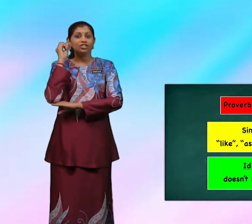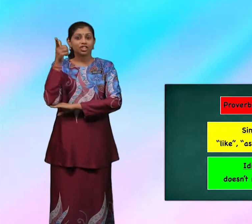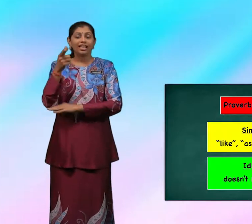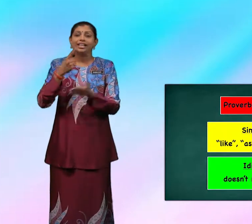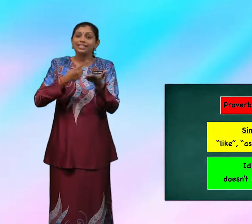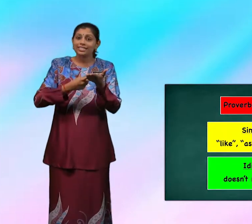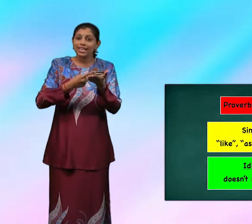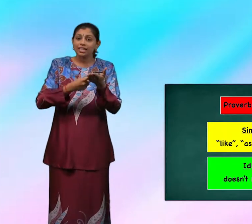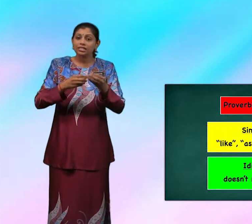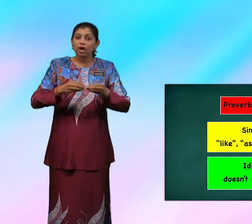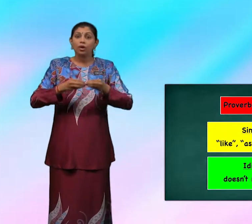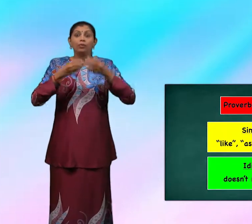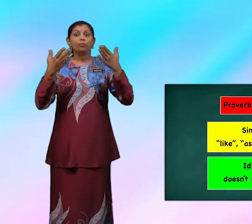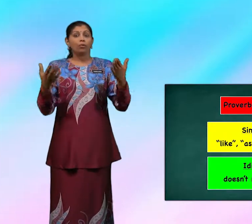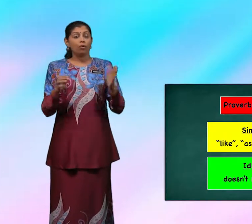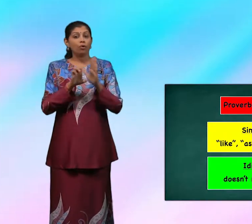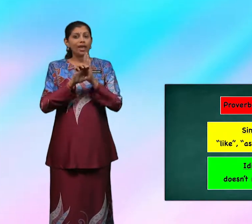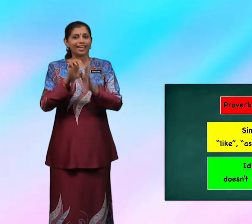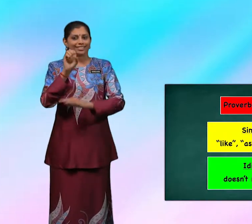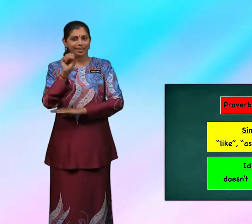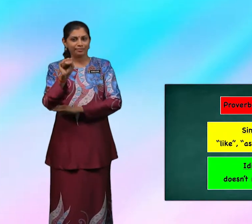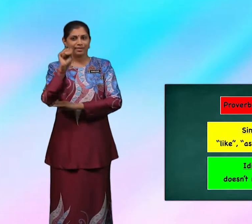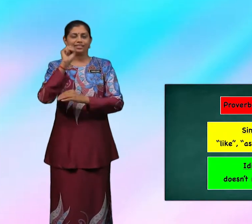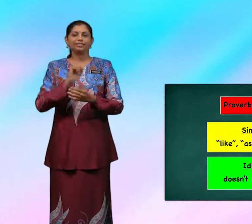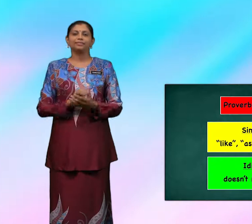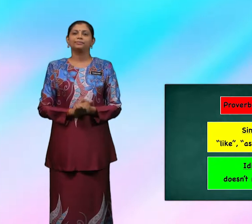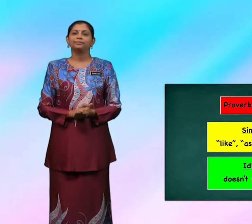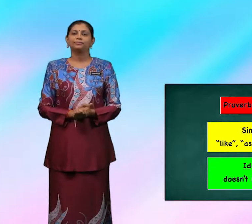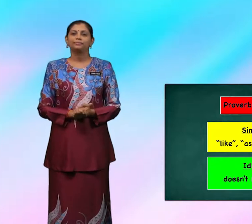shall discuss more examples.